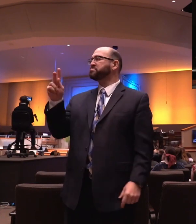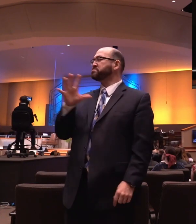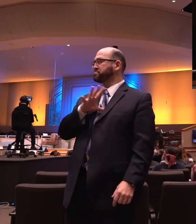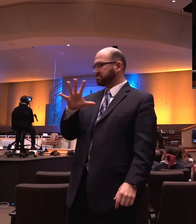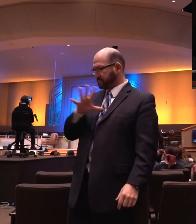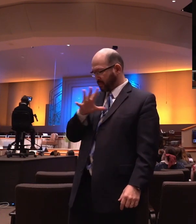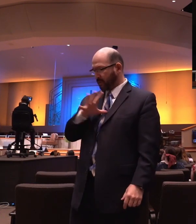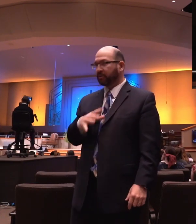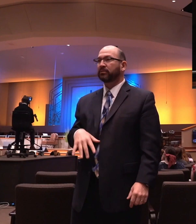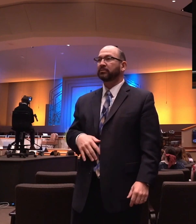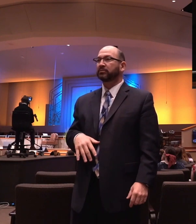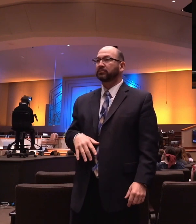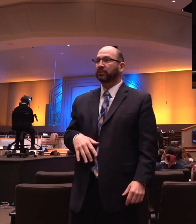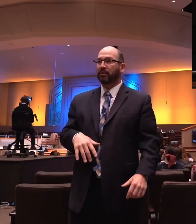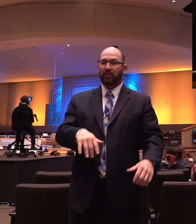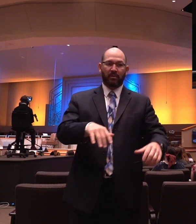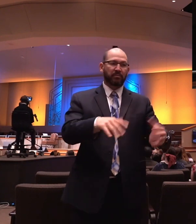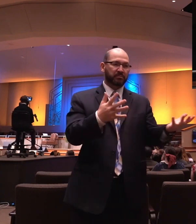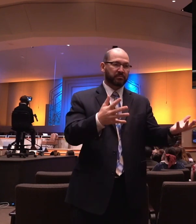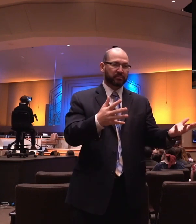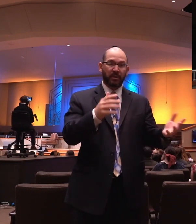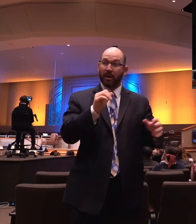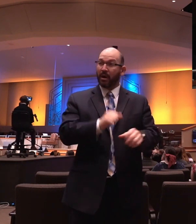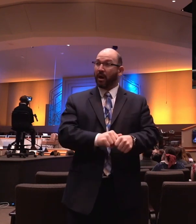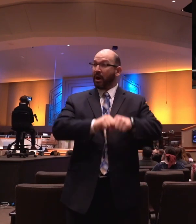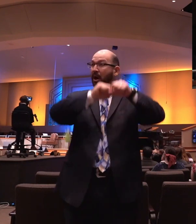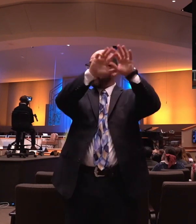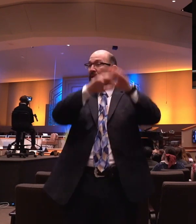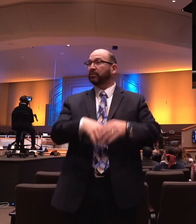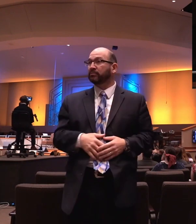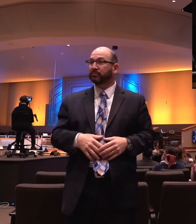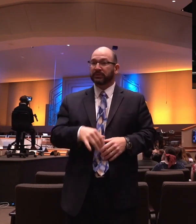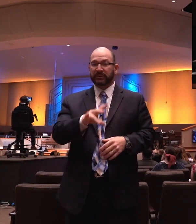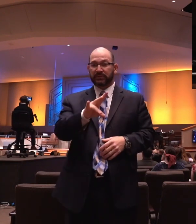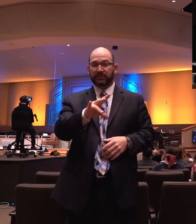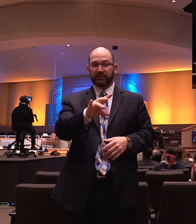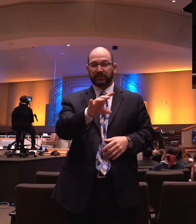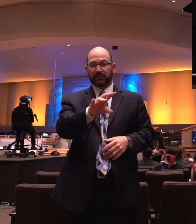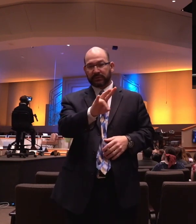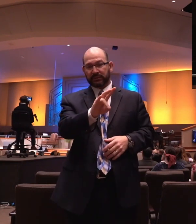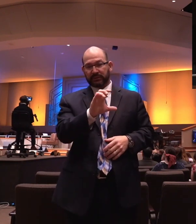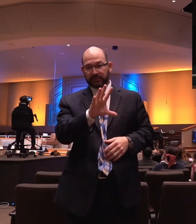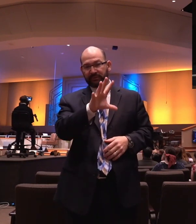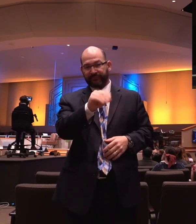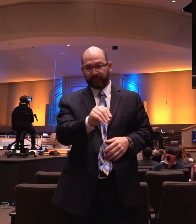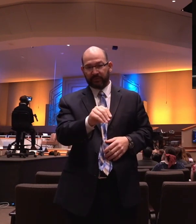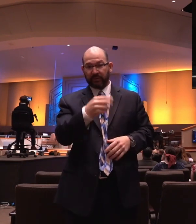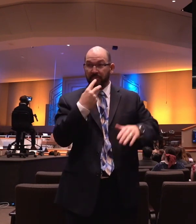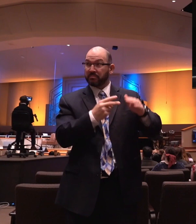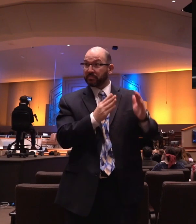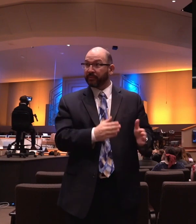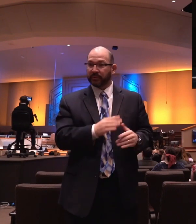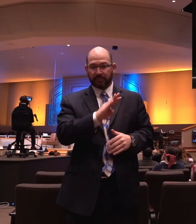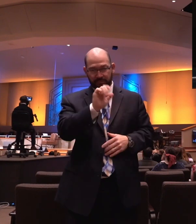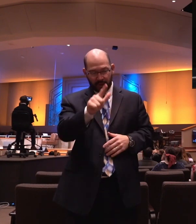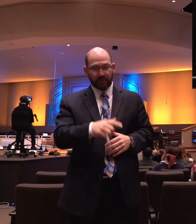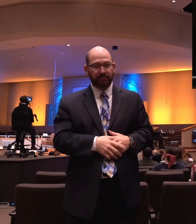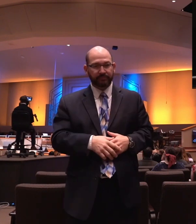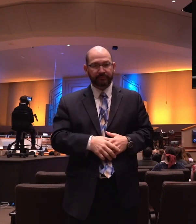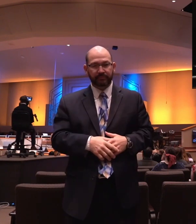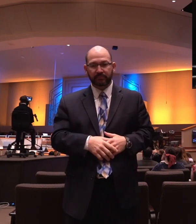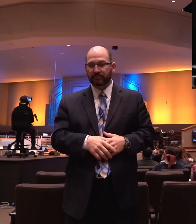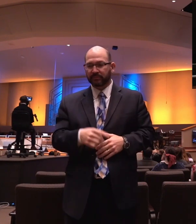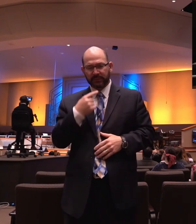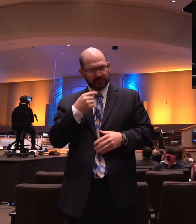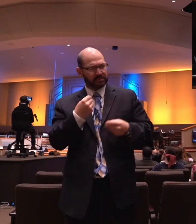idea. So they scheduled the day up on Mount Carmel. You have 750 prophets of Baal. Elijah said, All